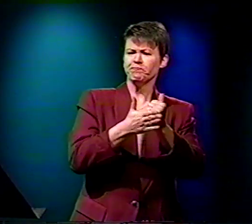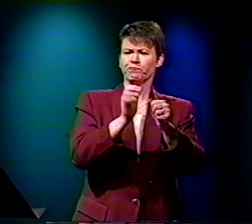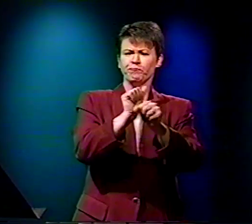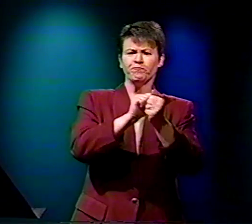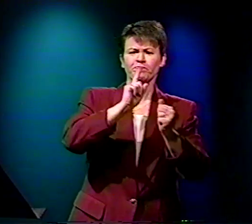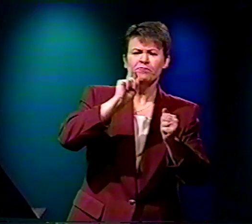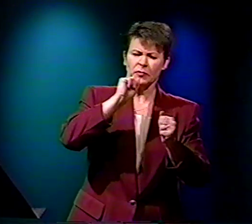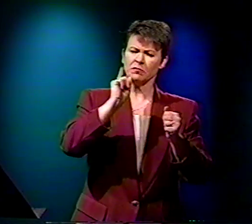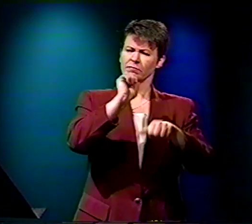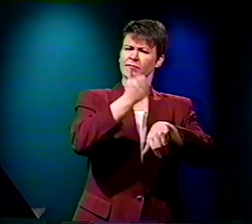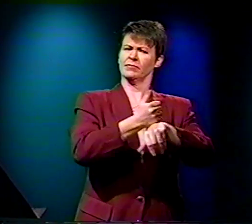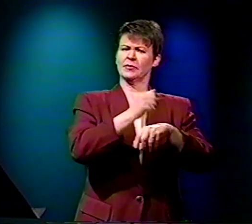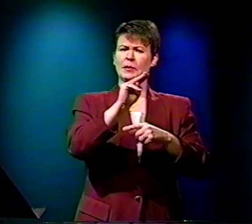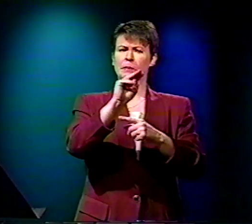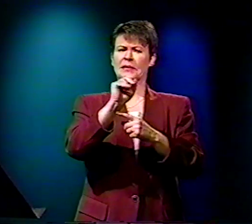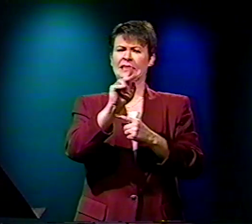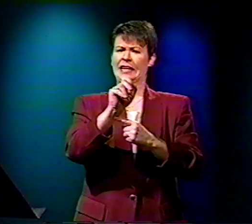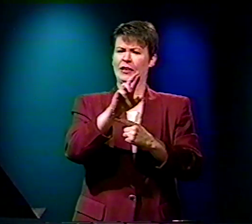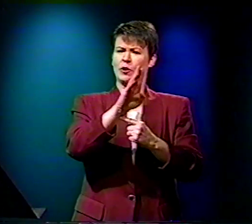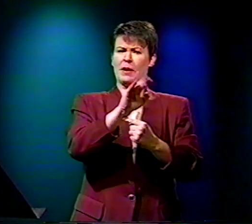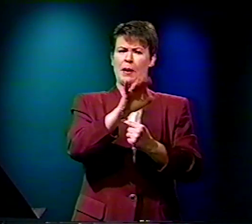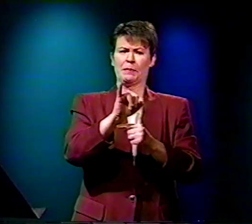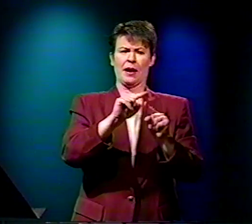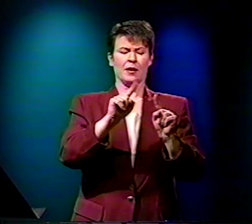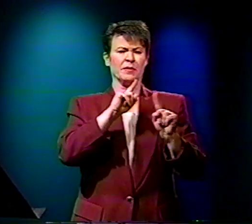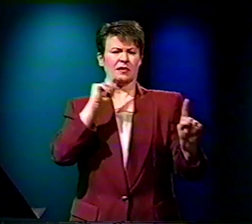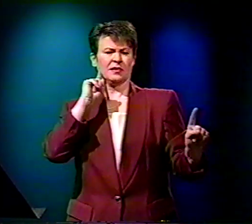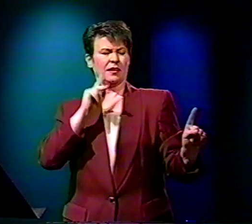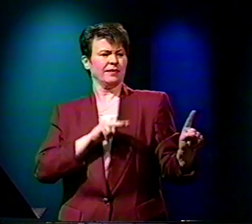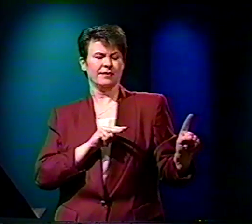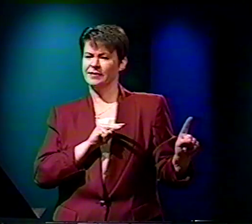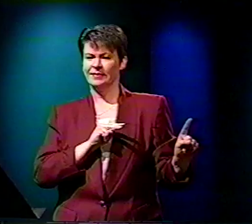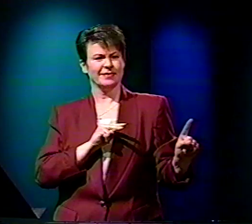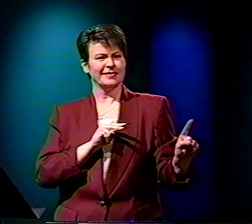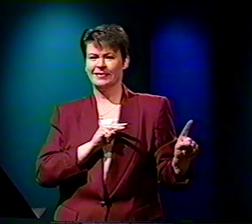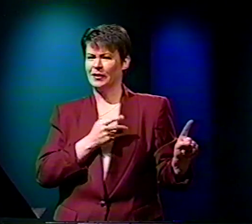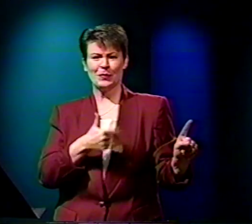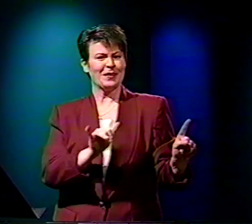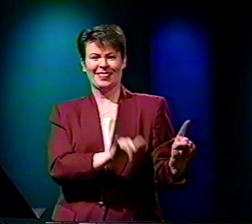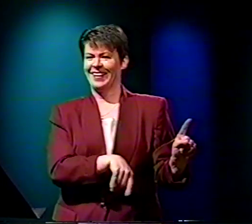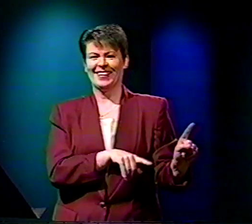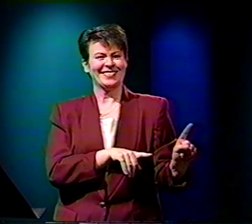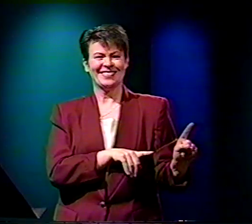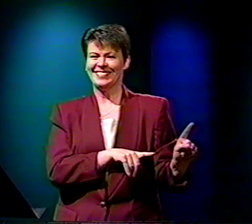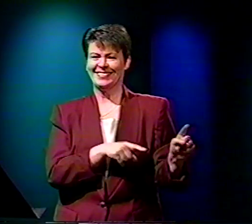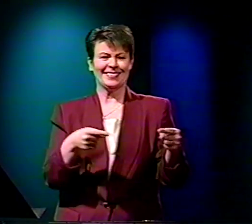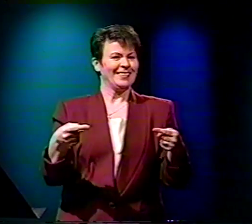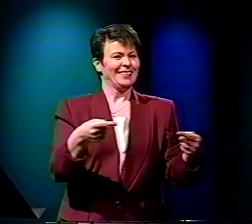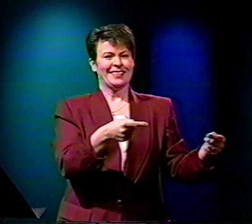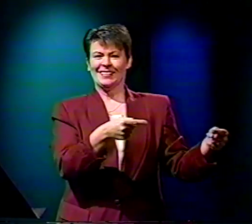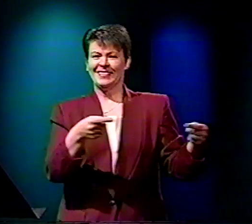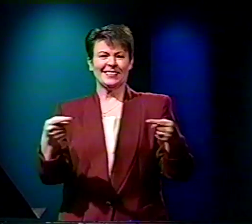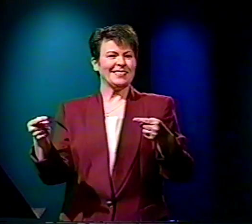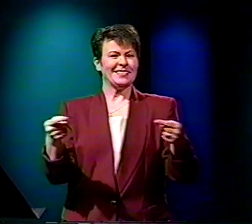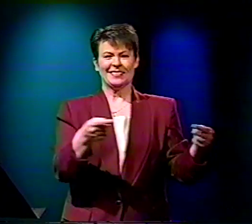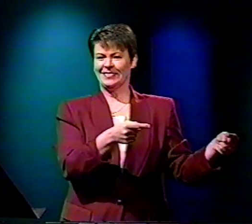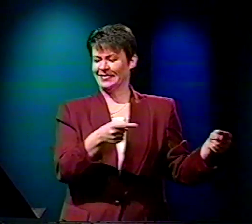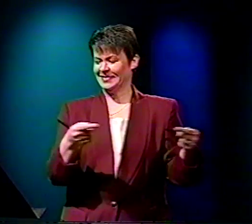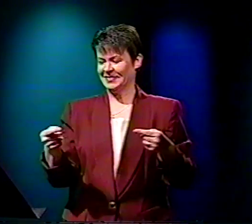in the methods that they use and the curriculum they've established in trying to address the bilingual bicultural model or that model of the mediator. But we have people in the